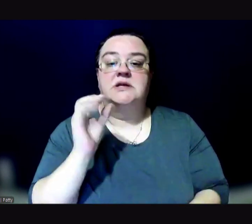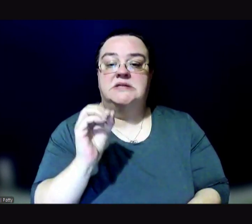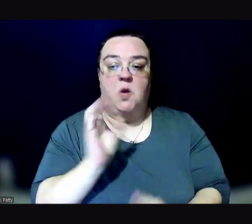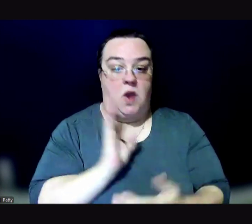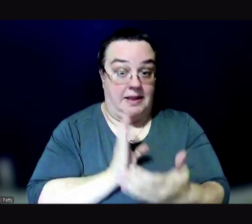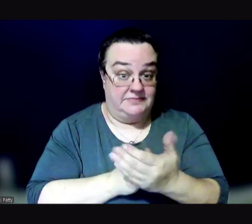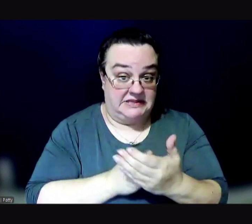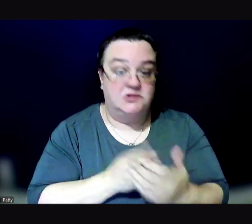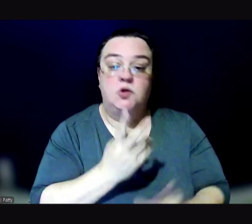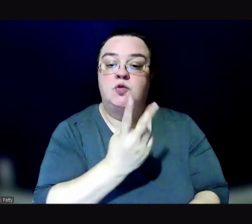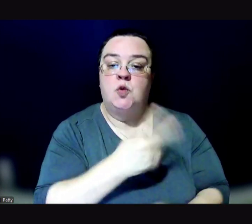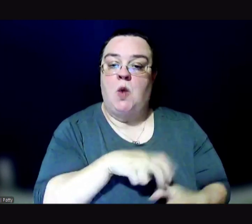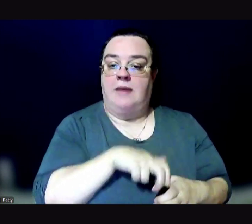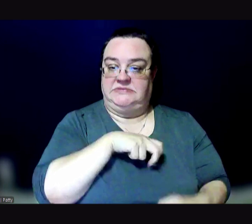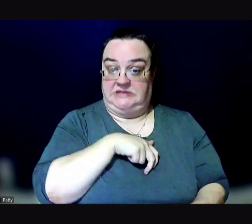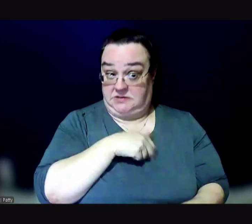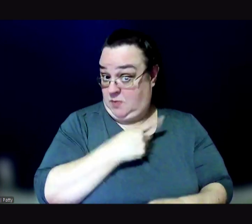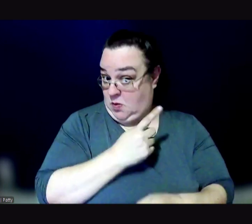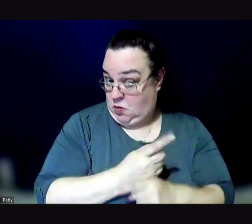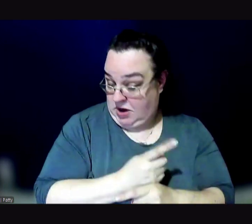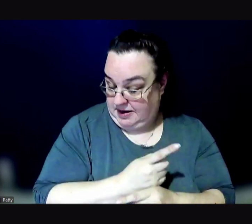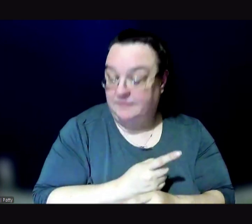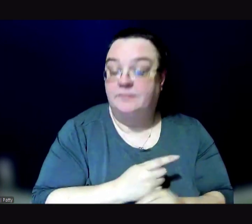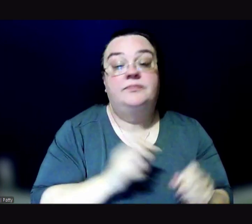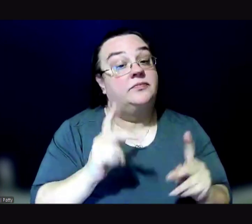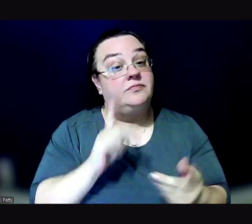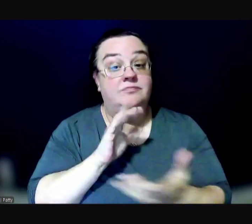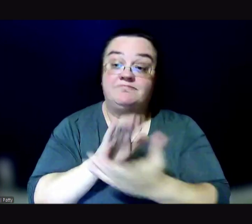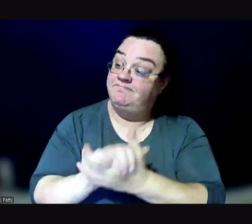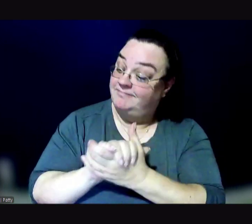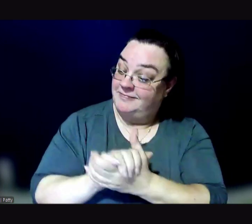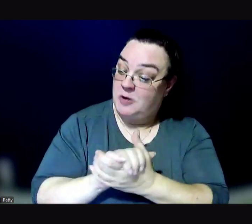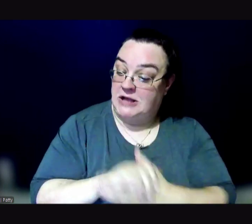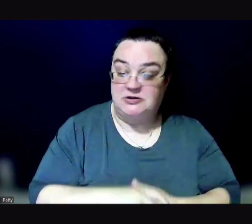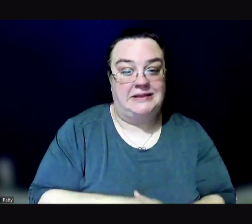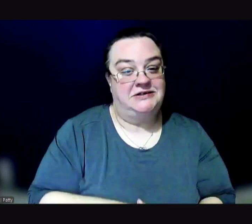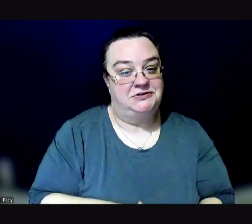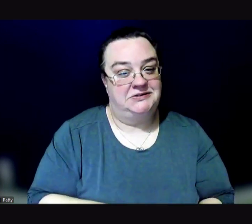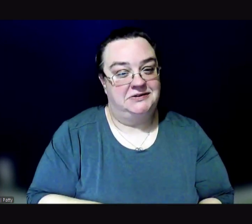right? Okay. Congratulations.